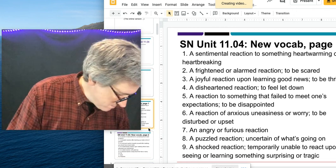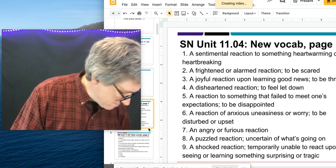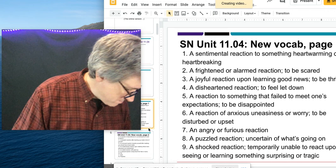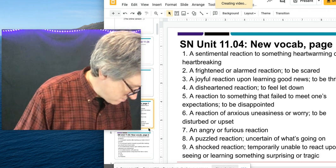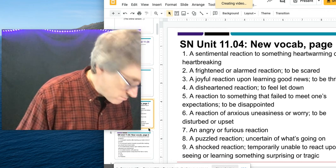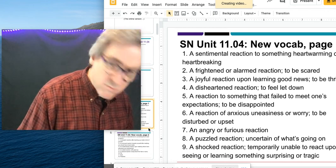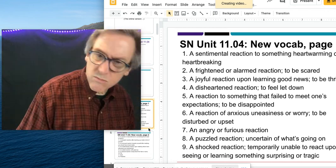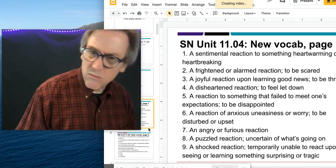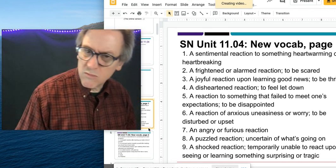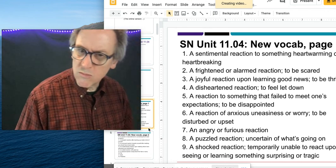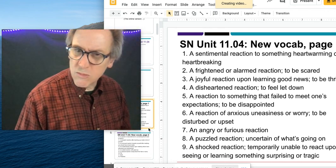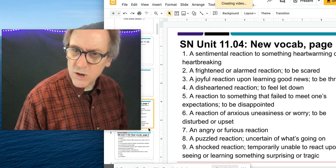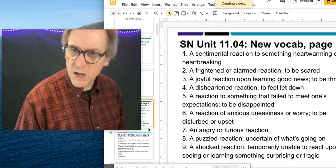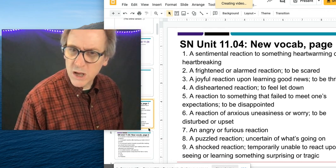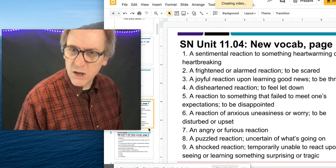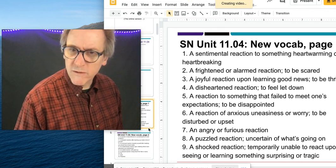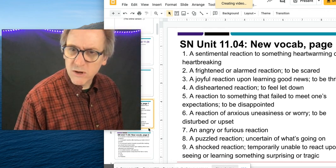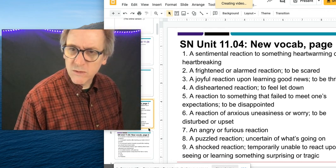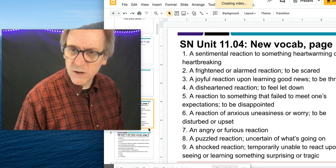No,